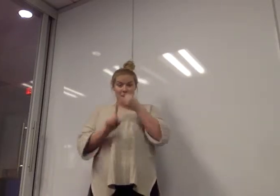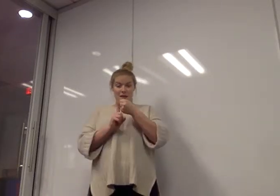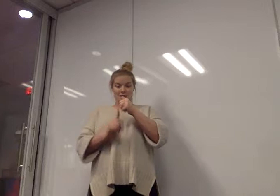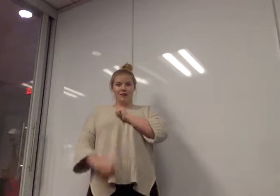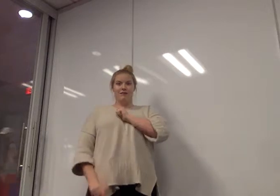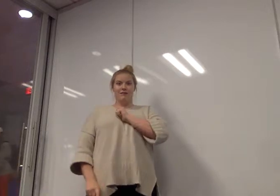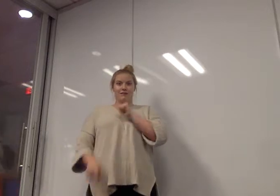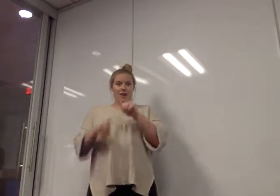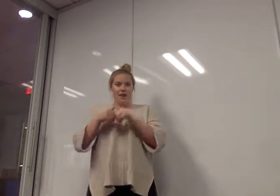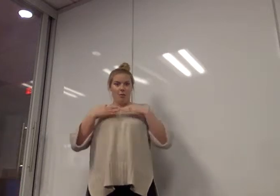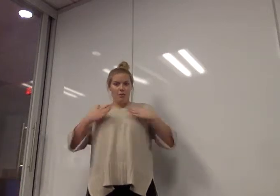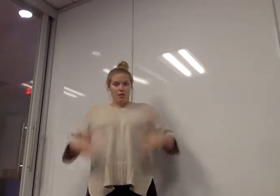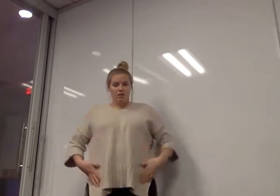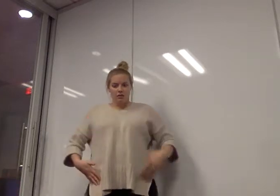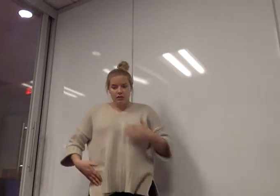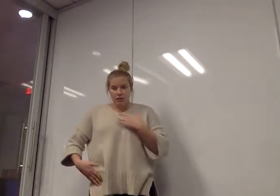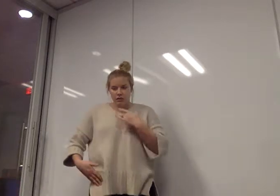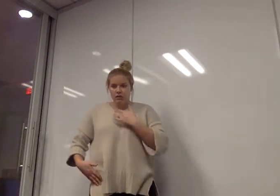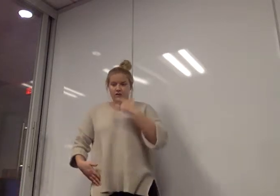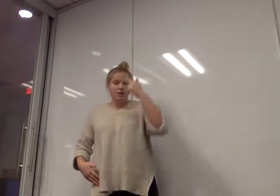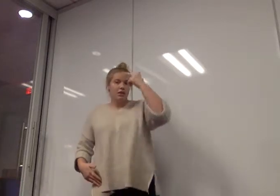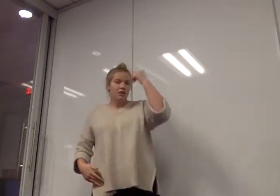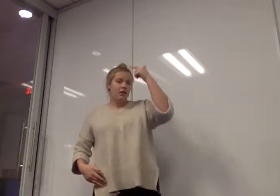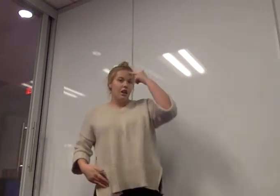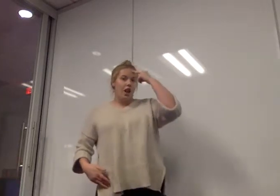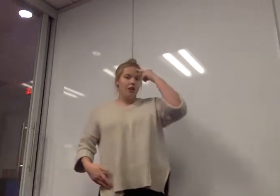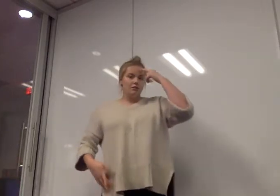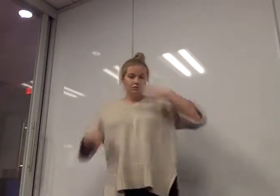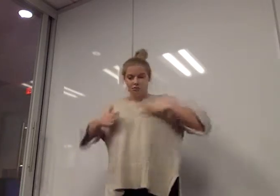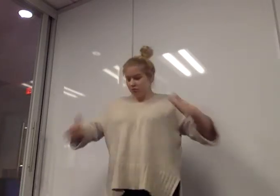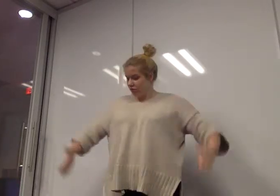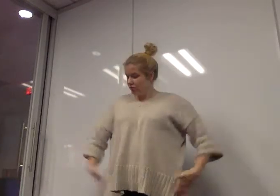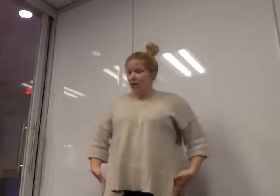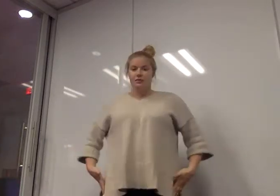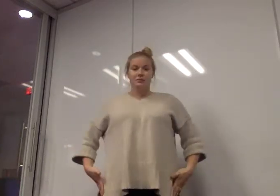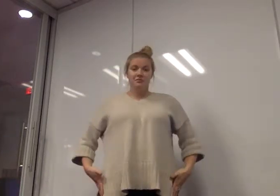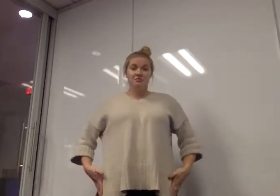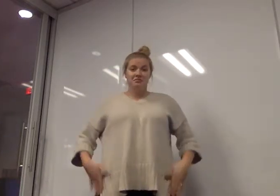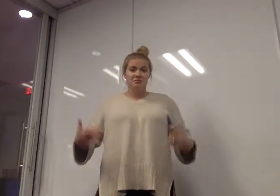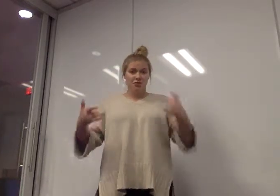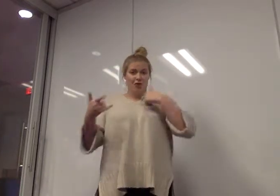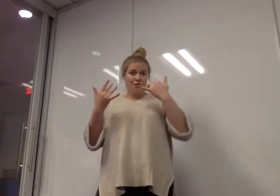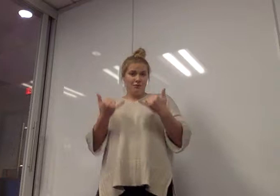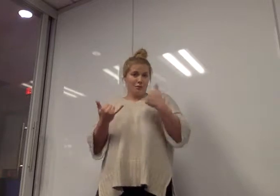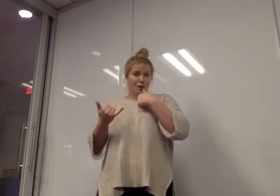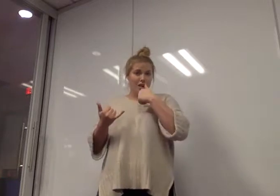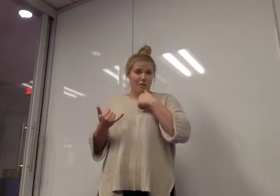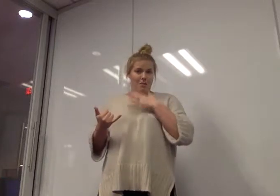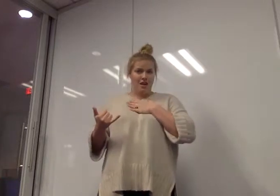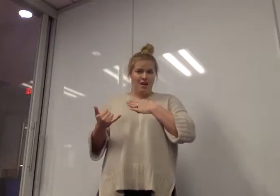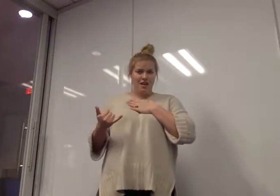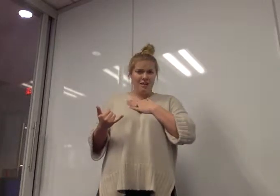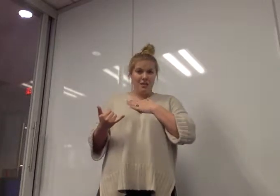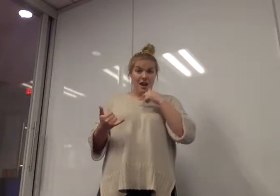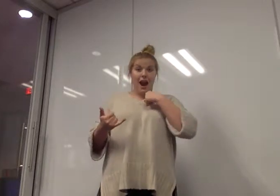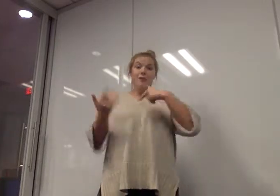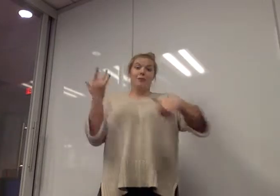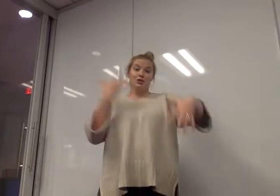our thoughts and our feelings and our physiology. So what nonverbals am I talking about? I'm a social psychologist, I